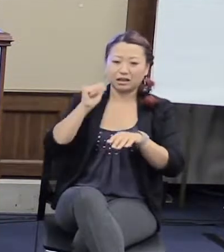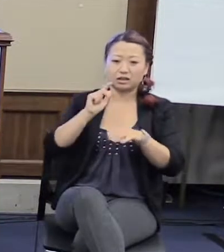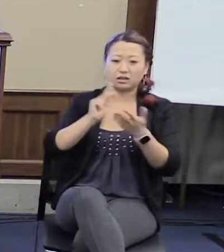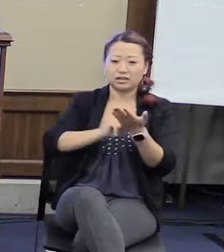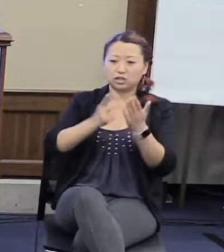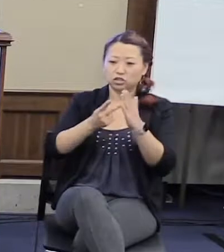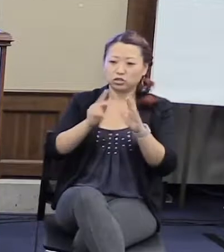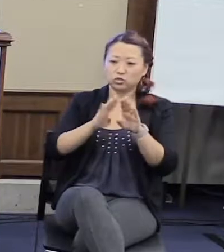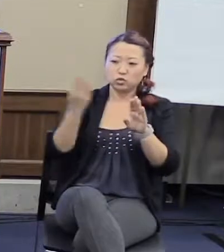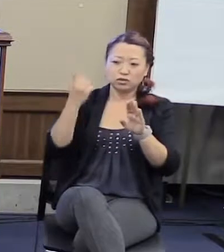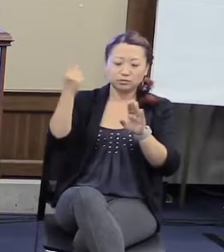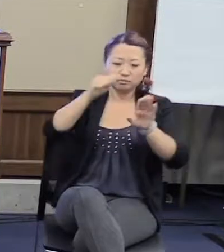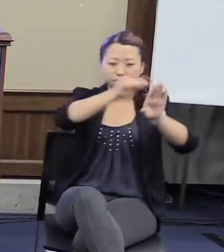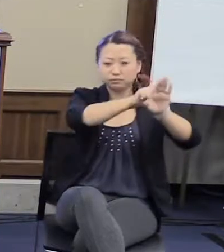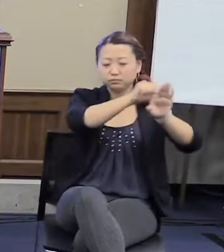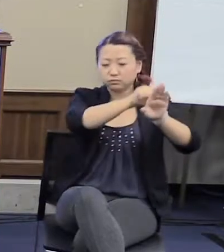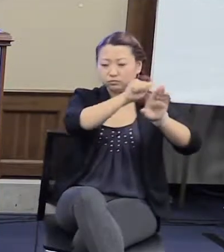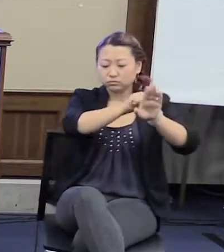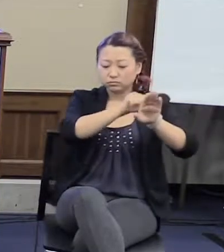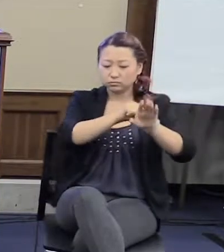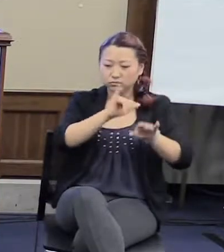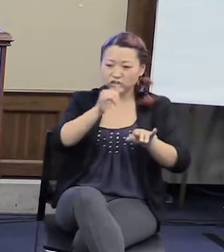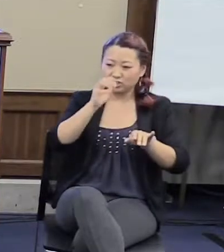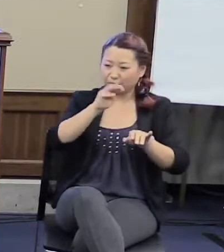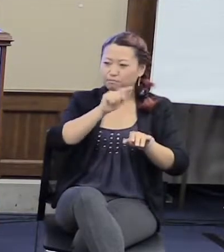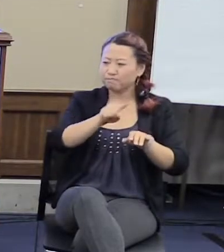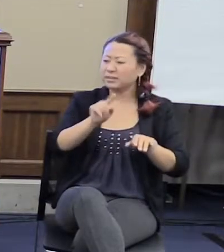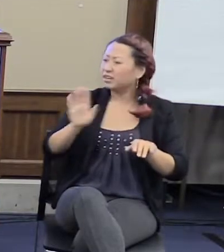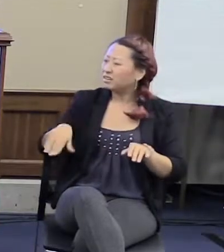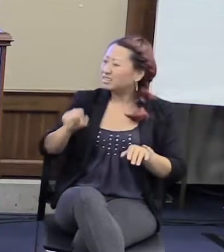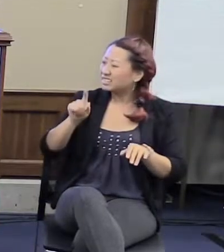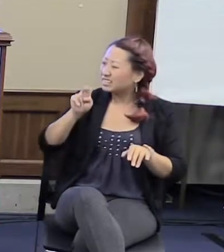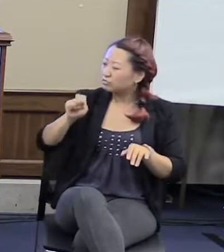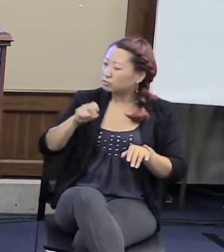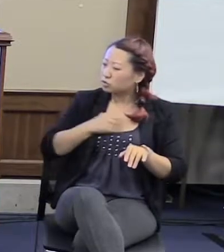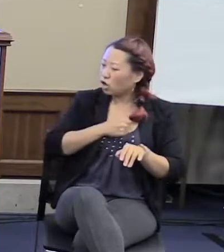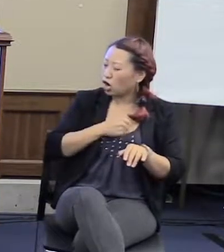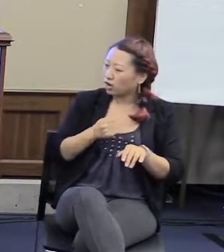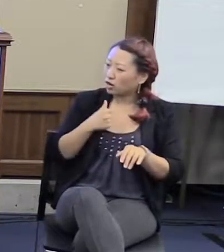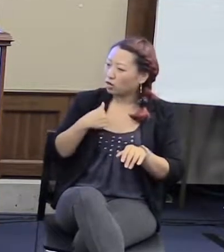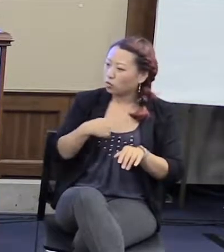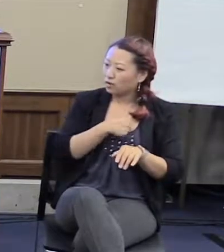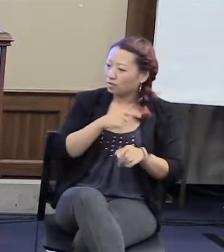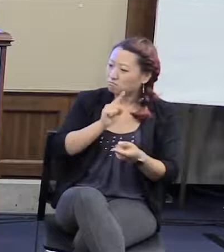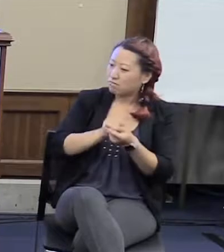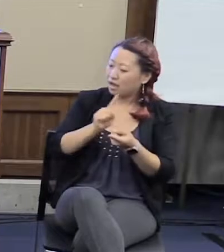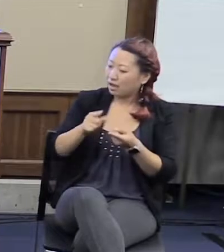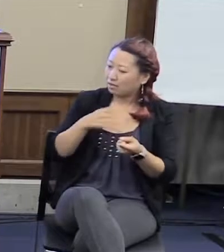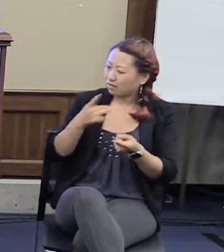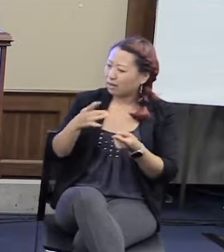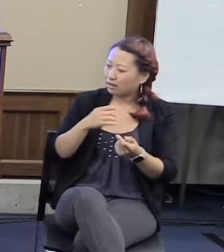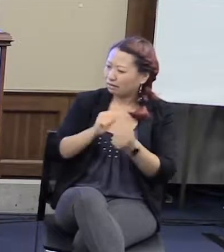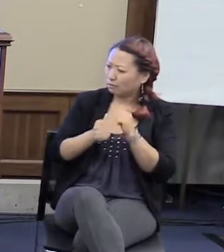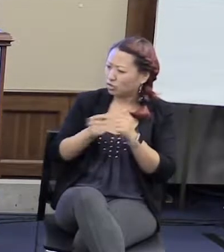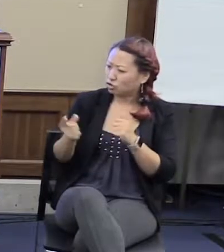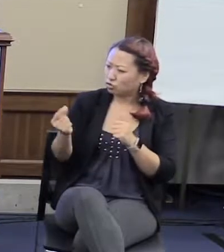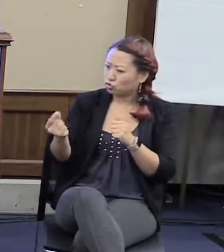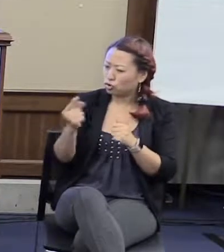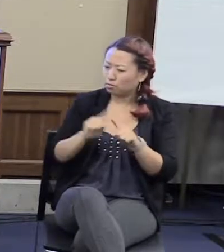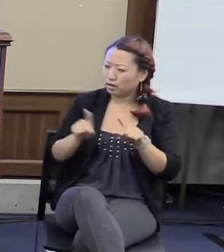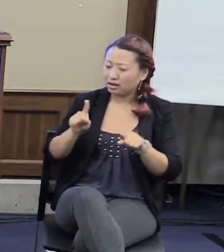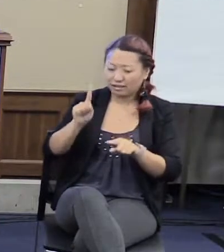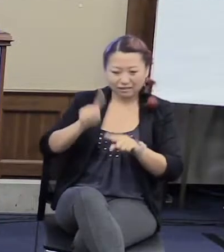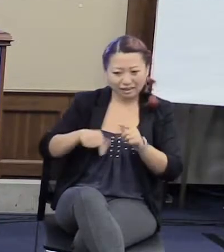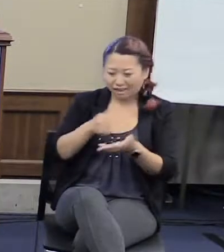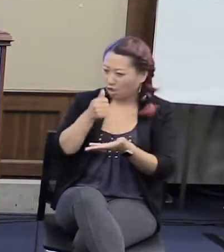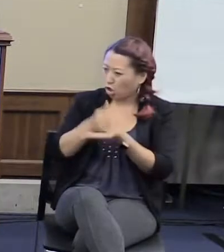guy named Jim Richards, and he knocked on me. He says, Steve, I'm really sorry. We've met along the way, and I like what you're doing in the campaign, but I can't really help